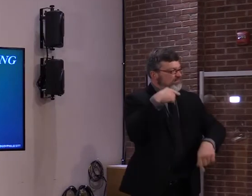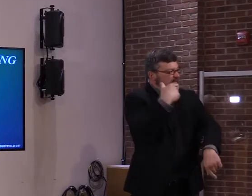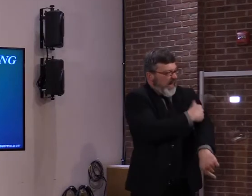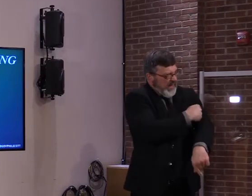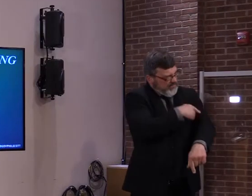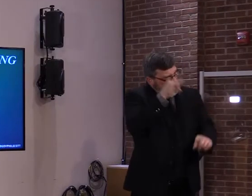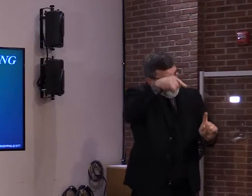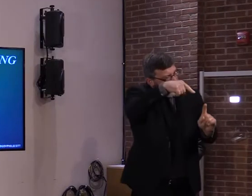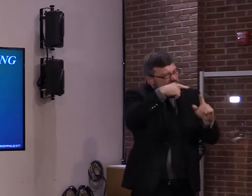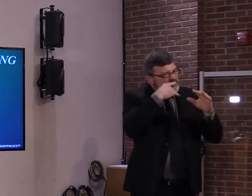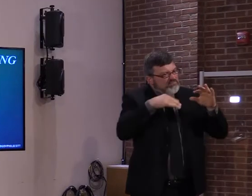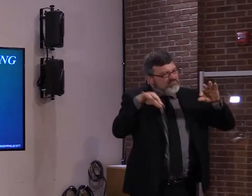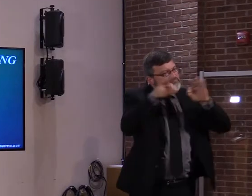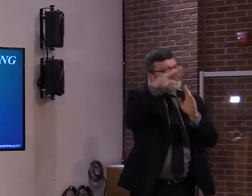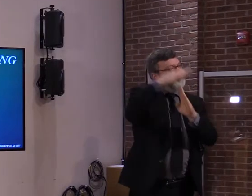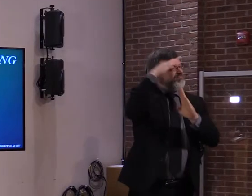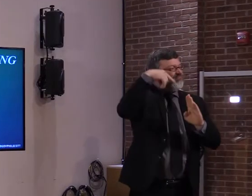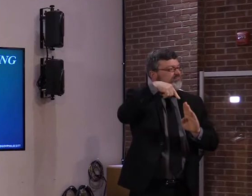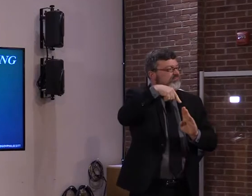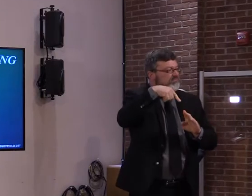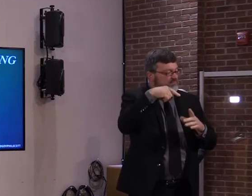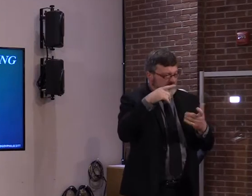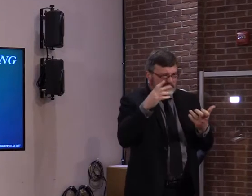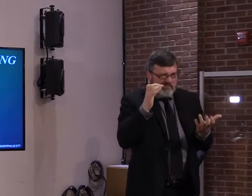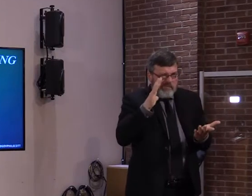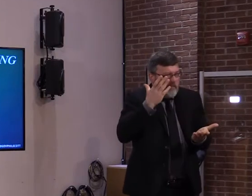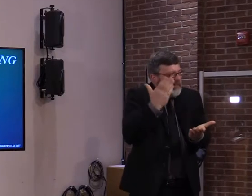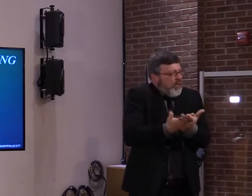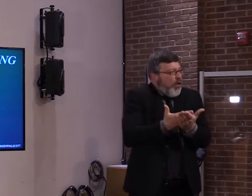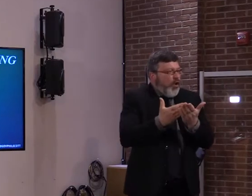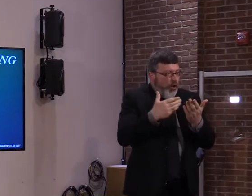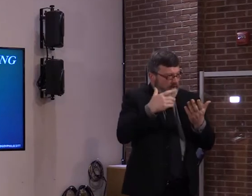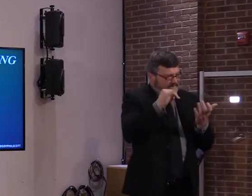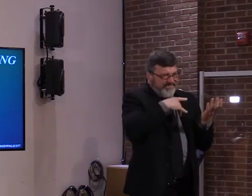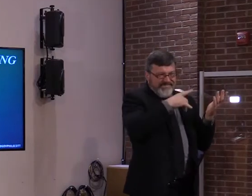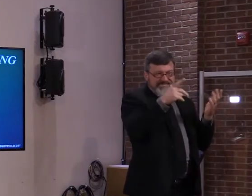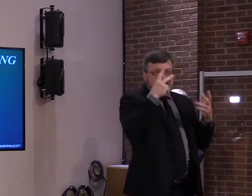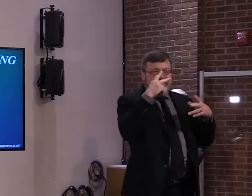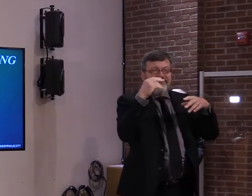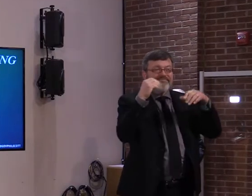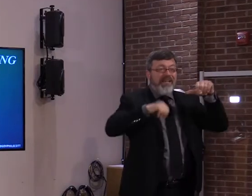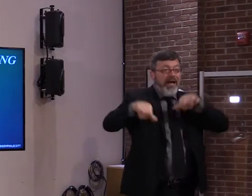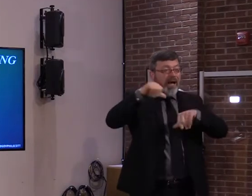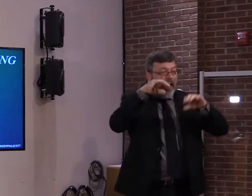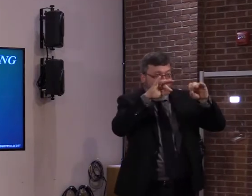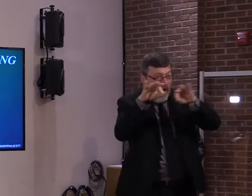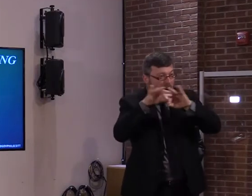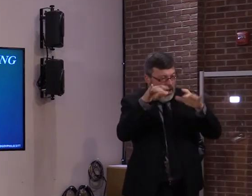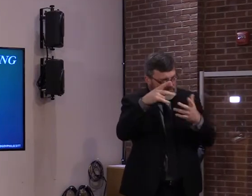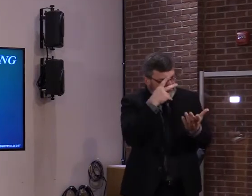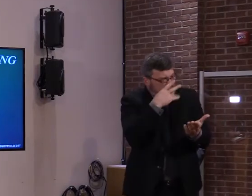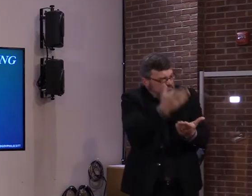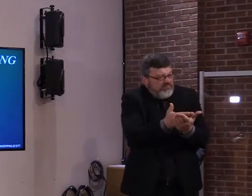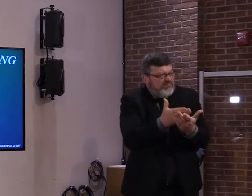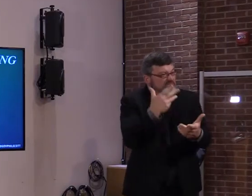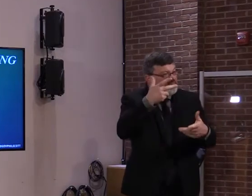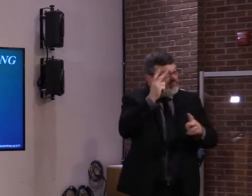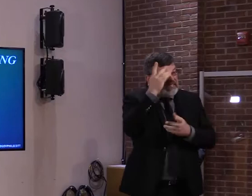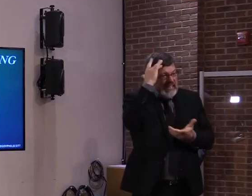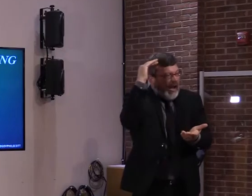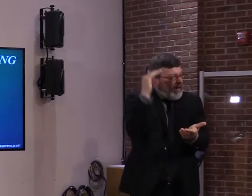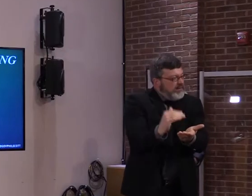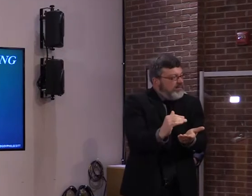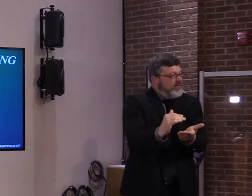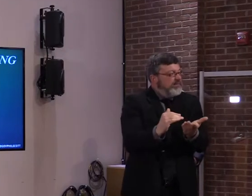they work shows up in our data. I told you a number of weeks ago I would not focus on case counts at these